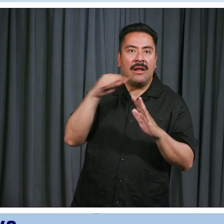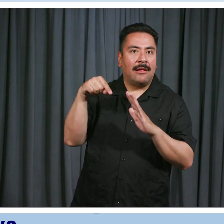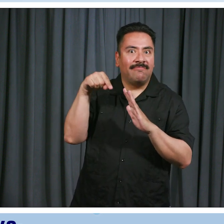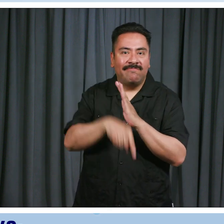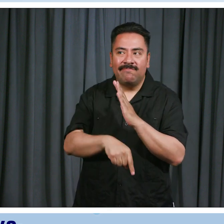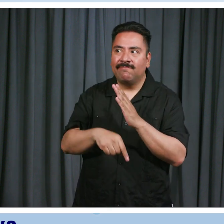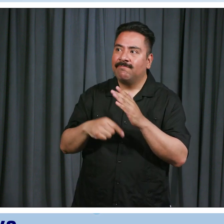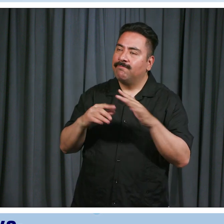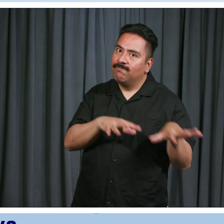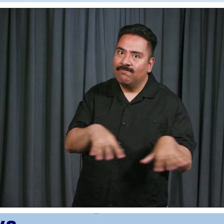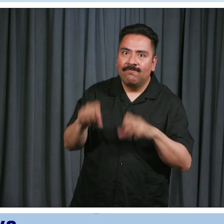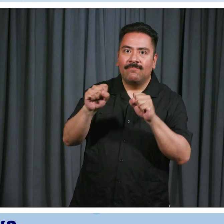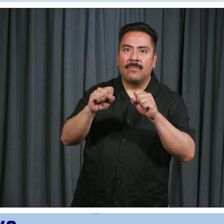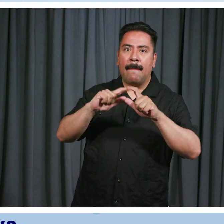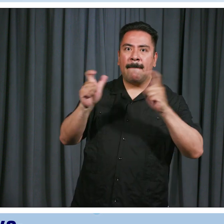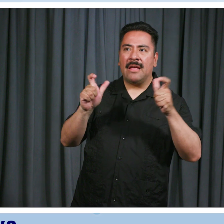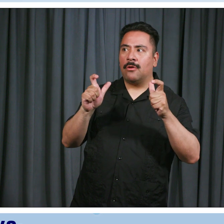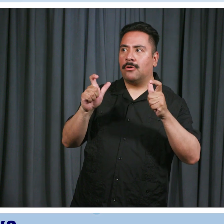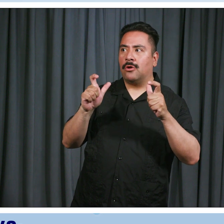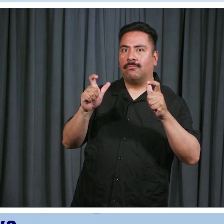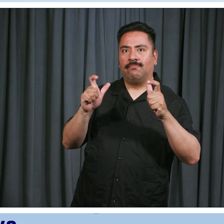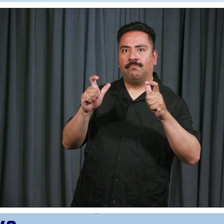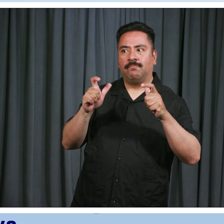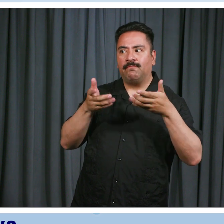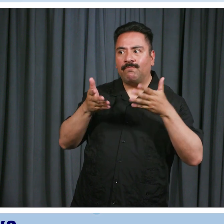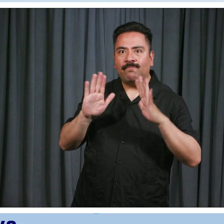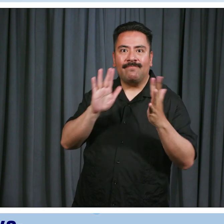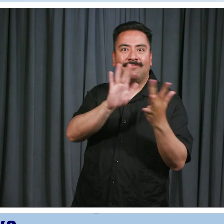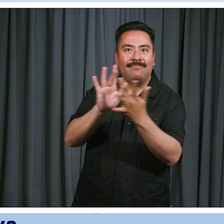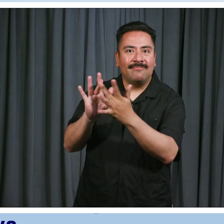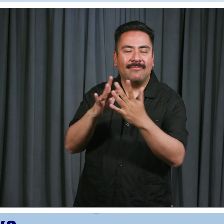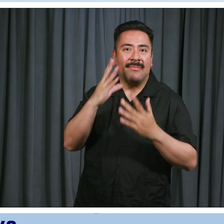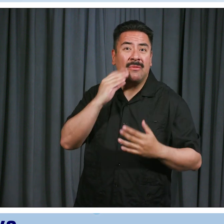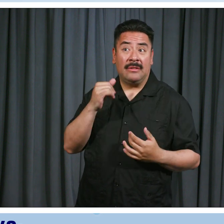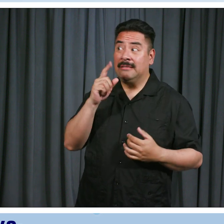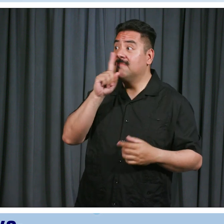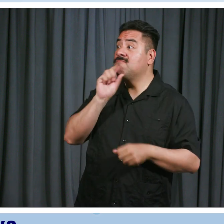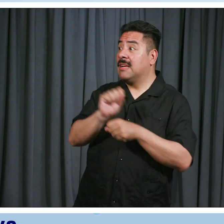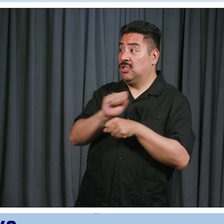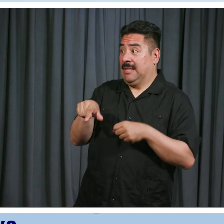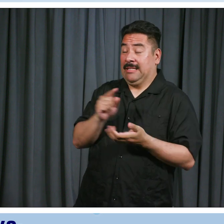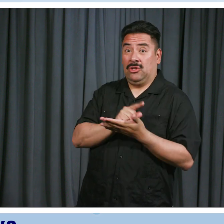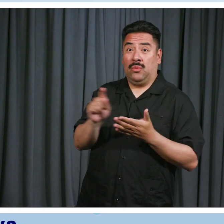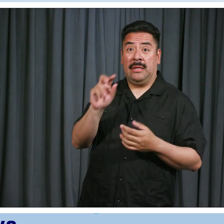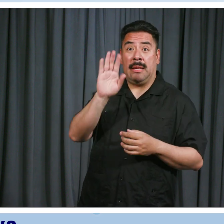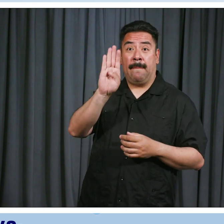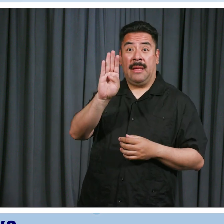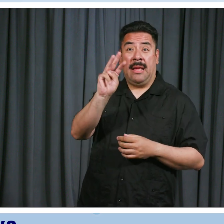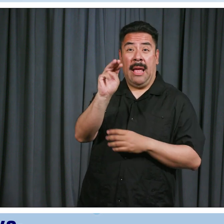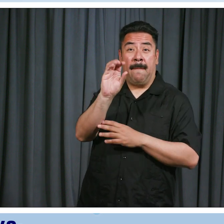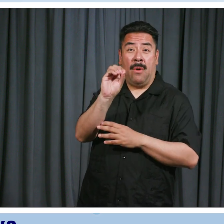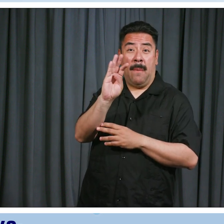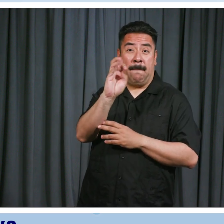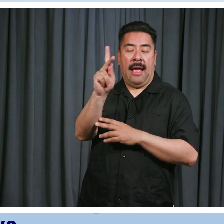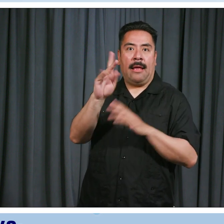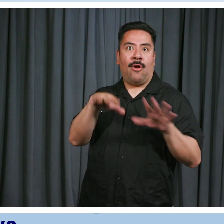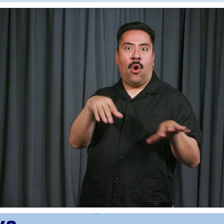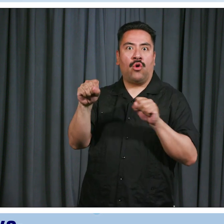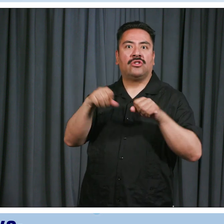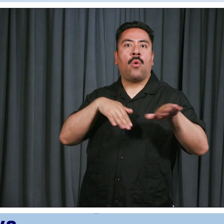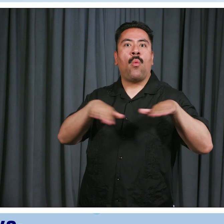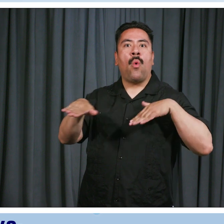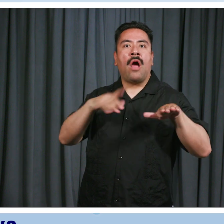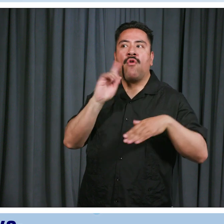and activate in a bigger way our outreach experience. Actually, this week, BMO hosted like a walk for all of